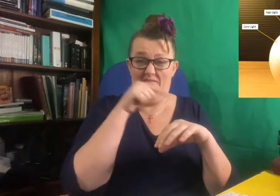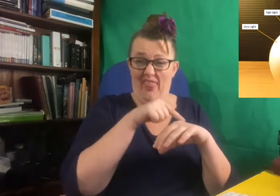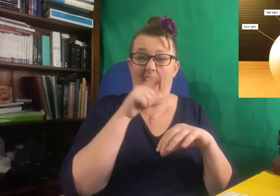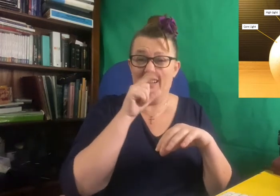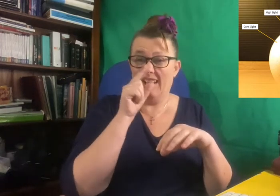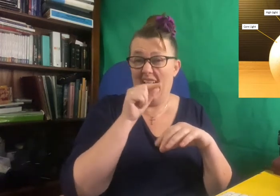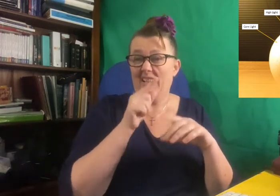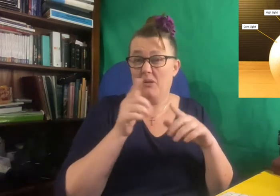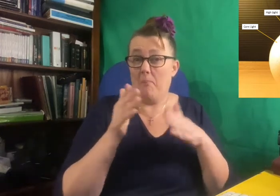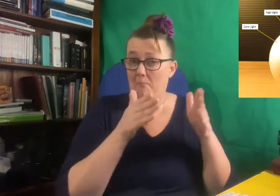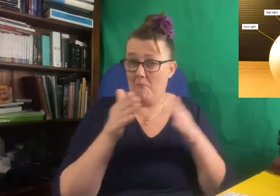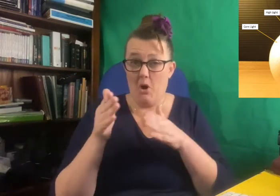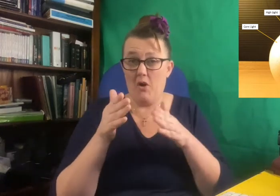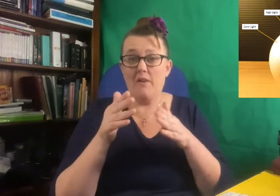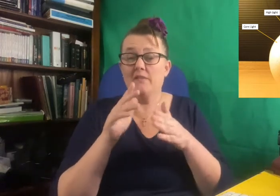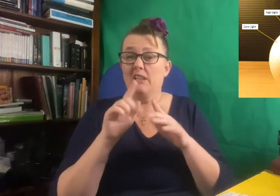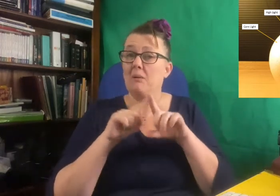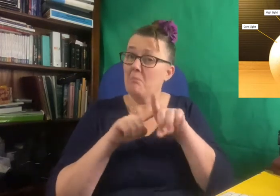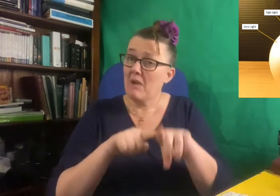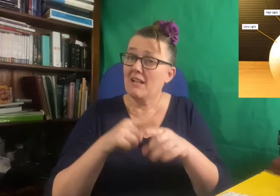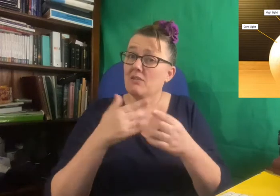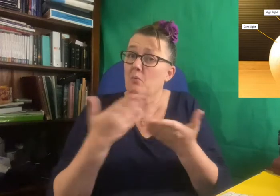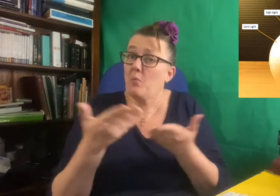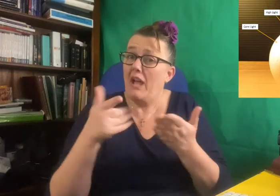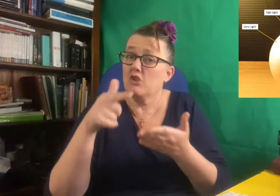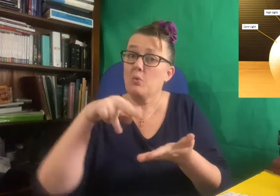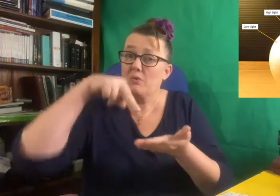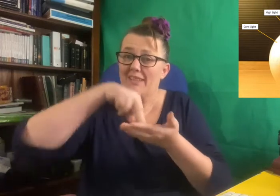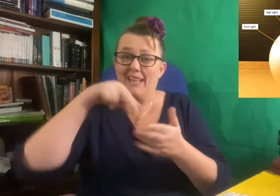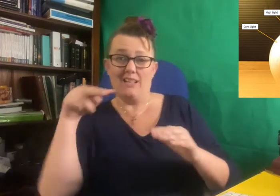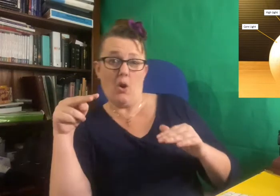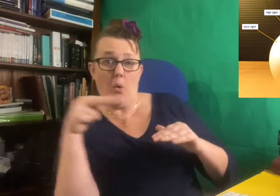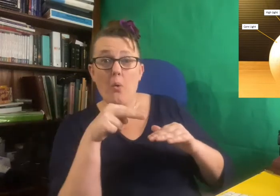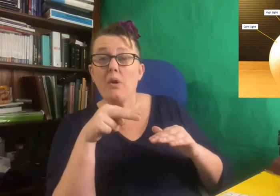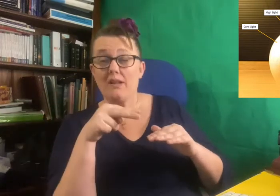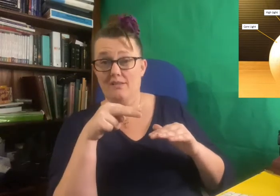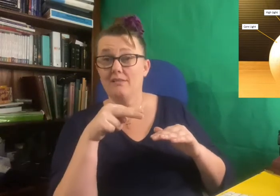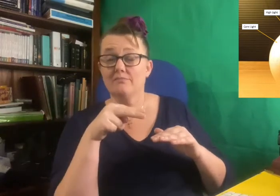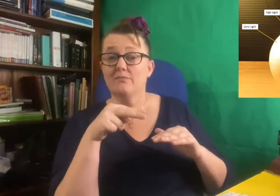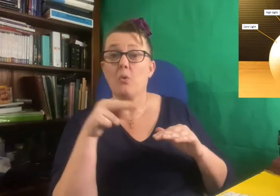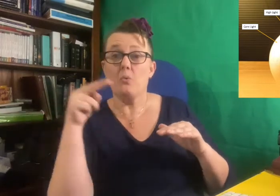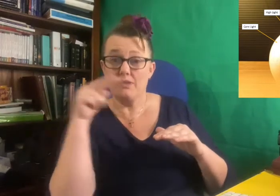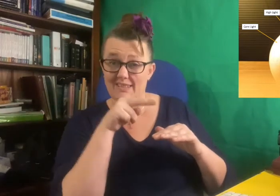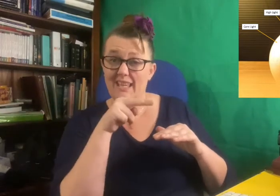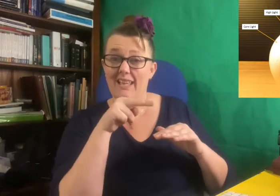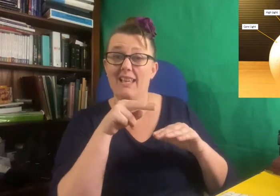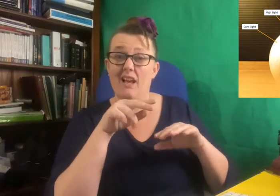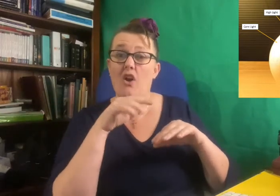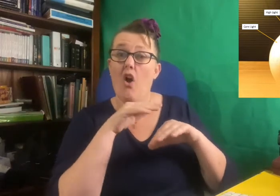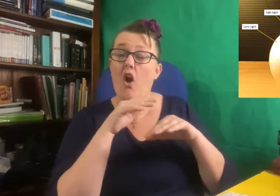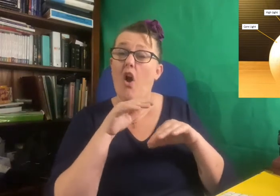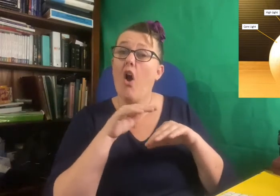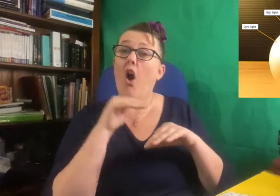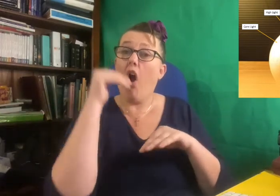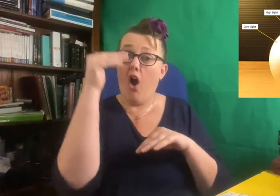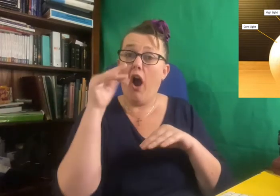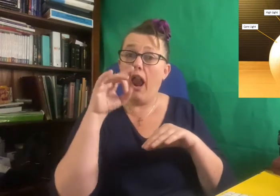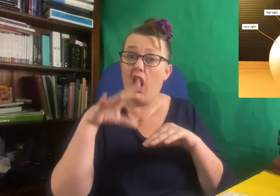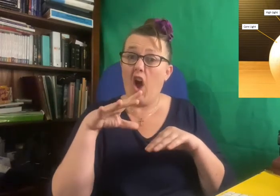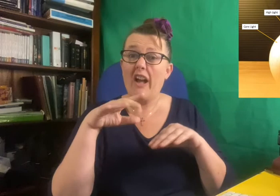of the ball, and that actually can change depending on where you're standing and looking at it.